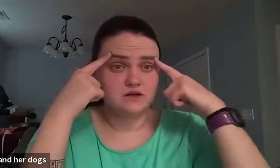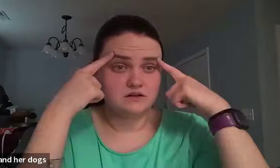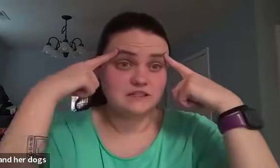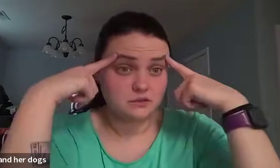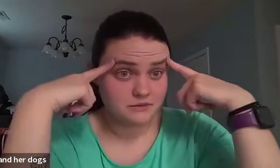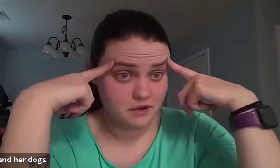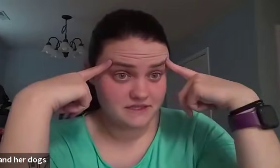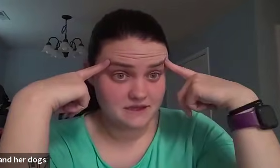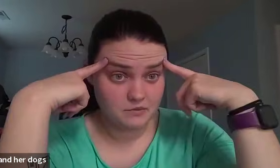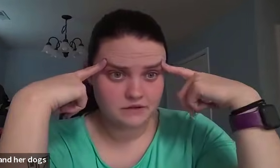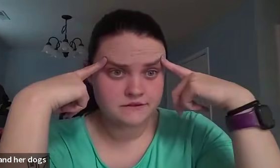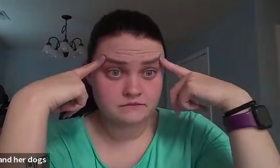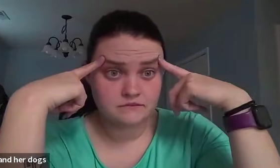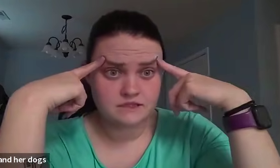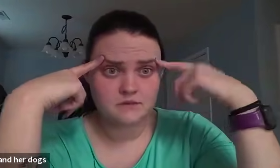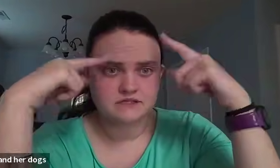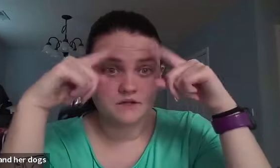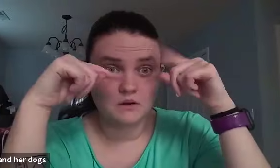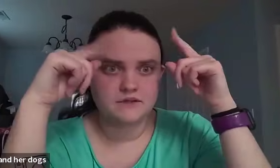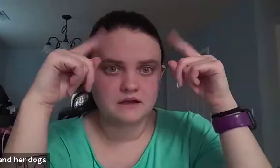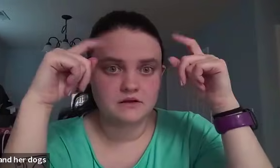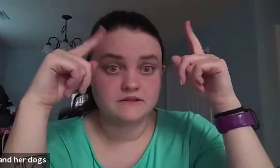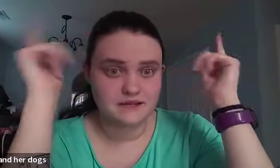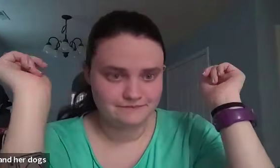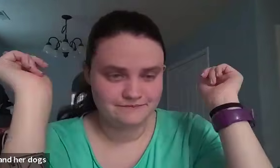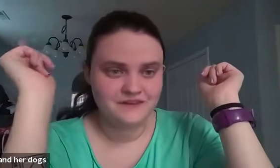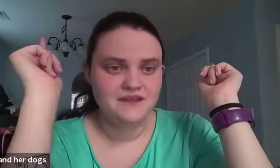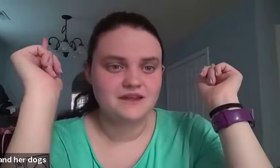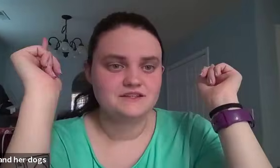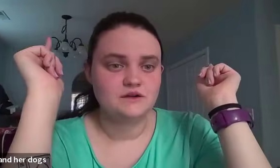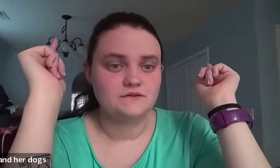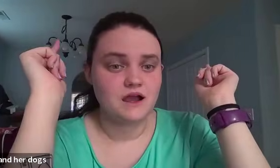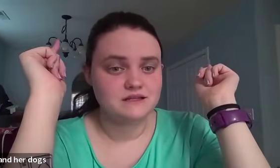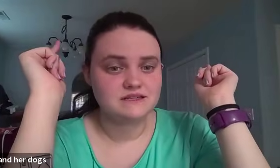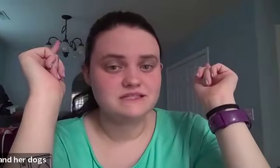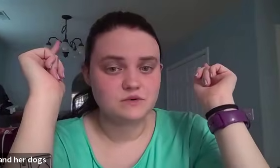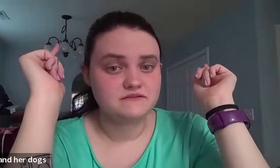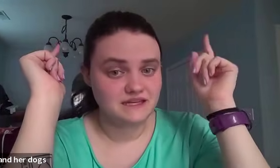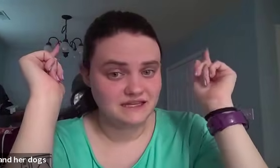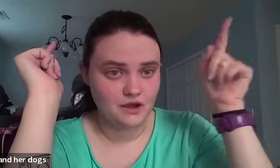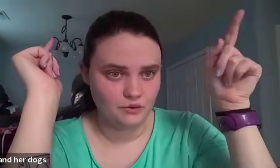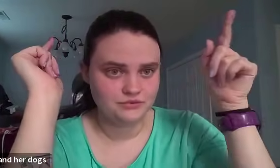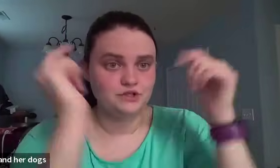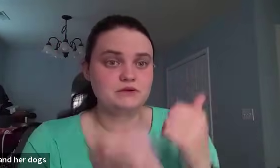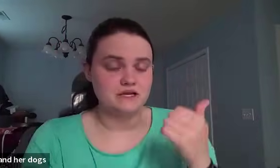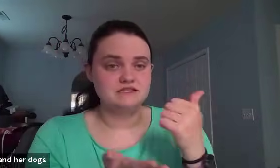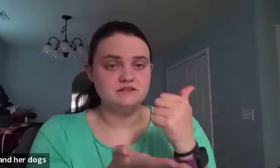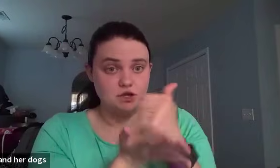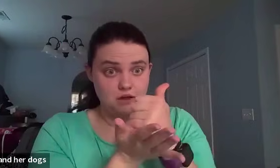talked a little bit about these eyebrows. These eyebrows have to go up and down all the time. So if you're asking someone if they need help, you would basically go